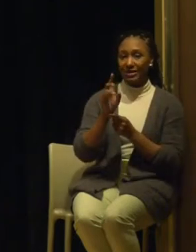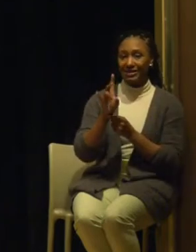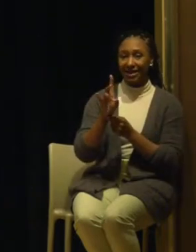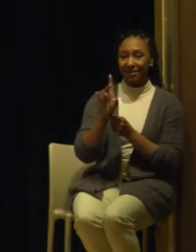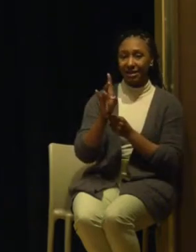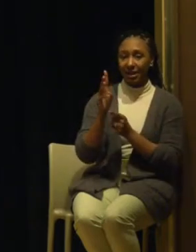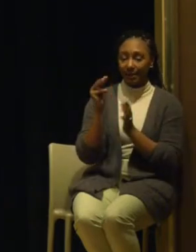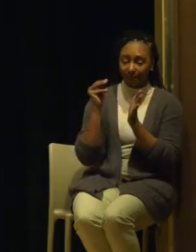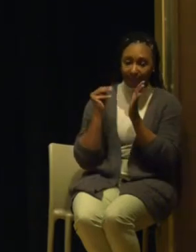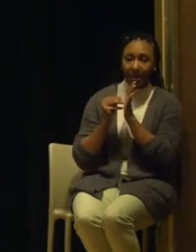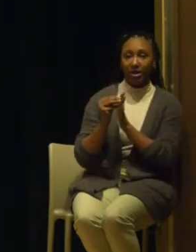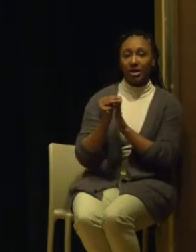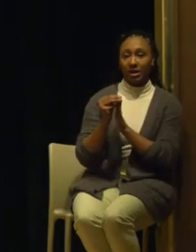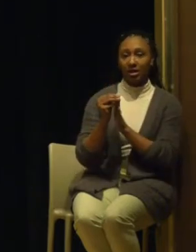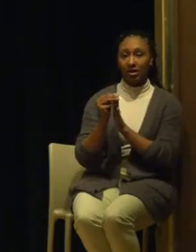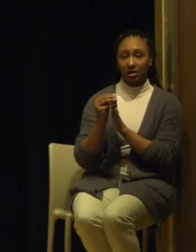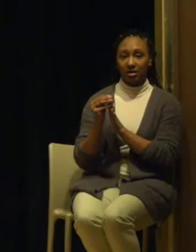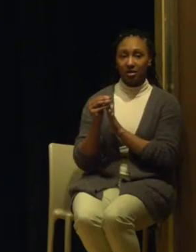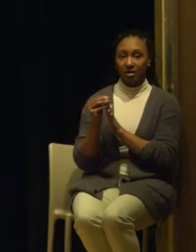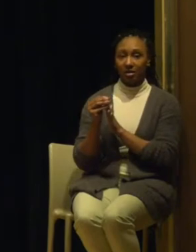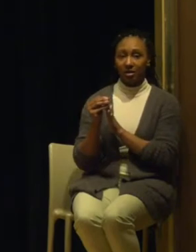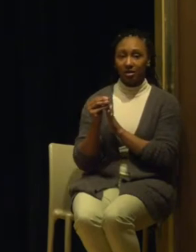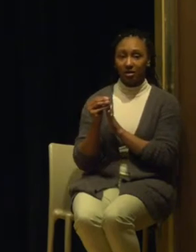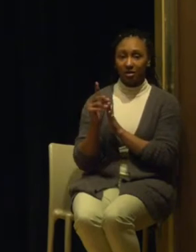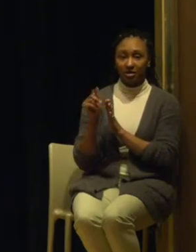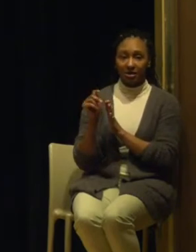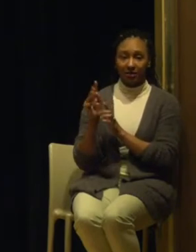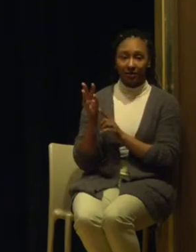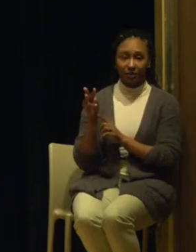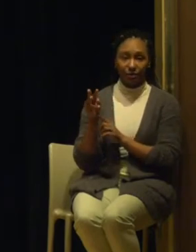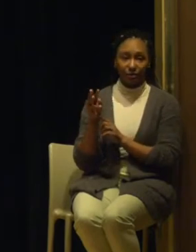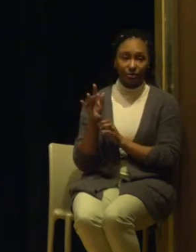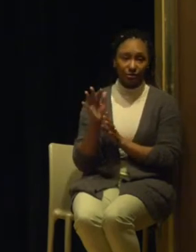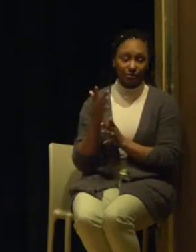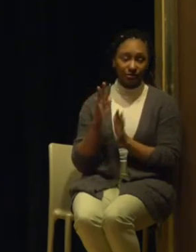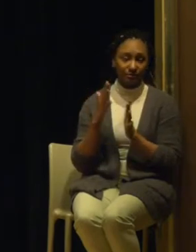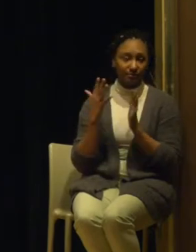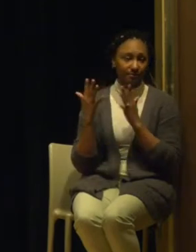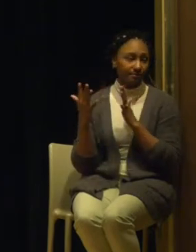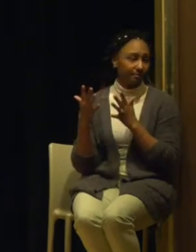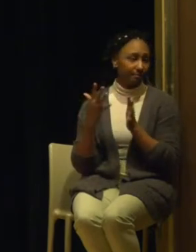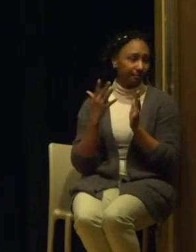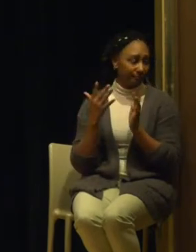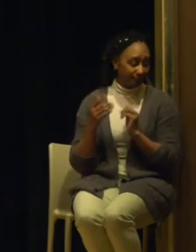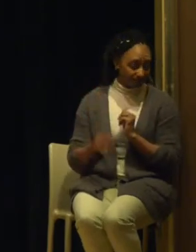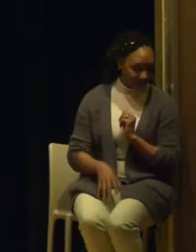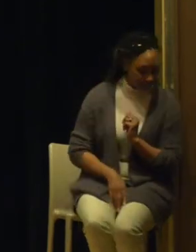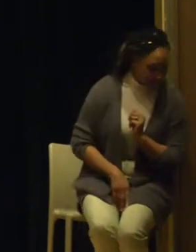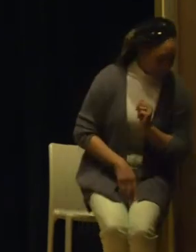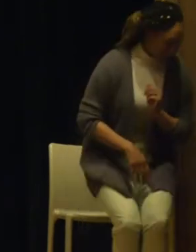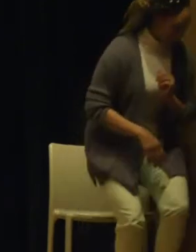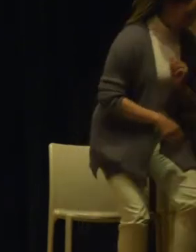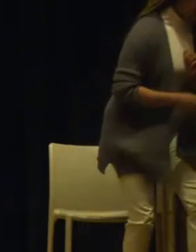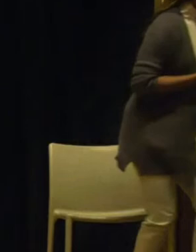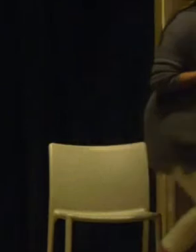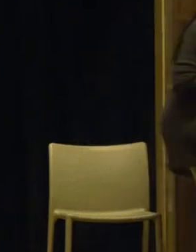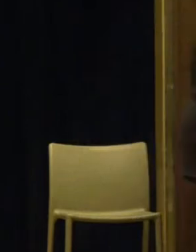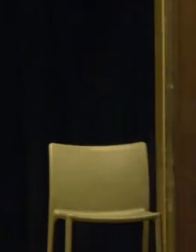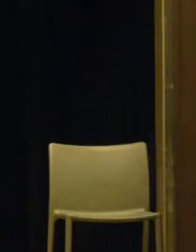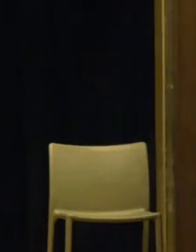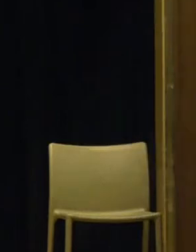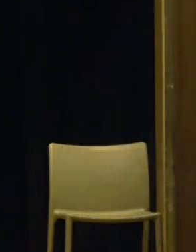million. Wow. Wow. I mean, that just goes to show the